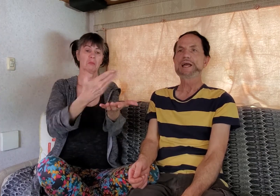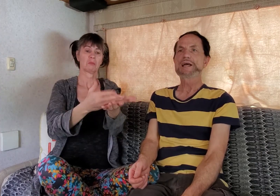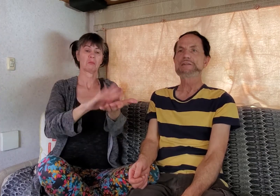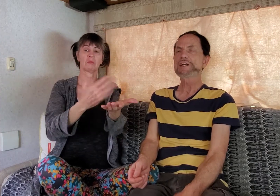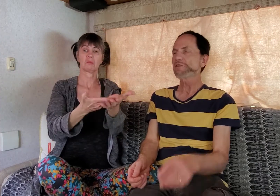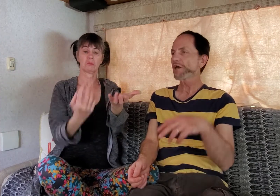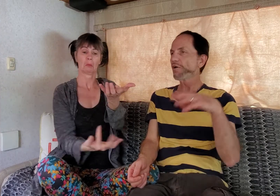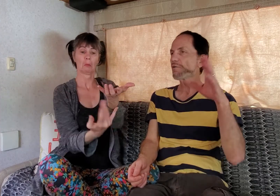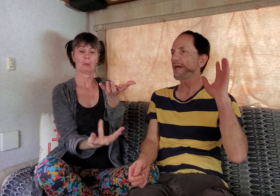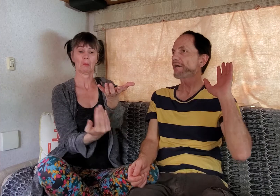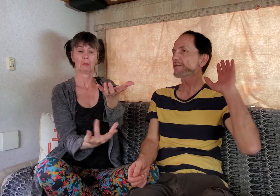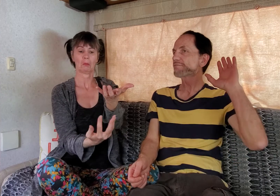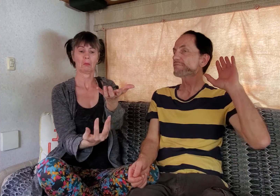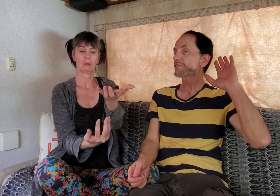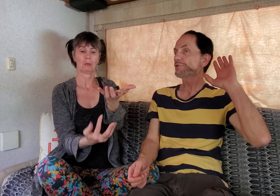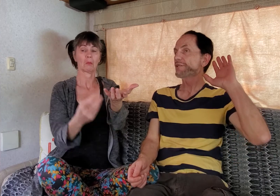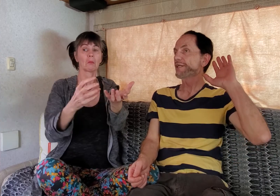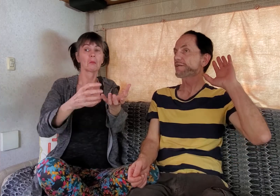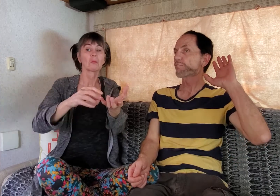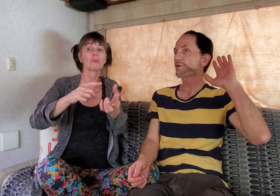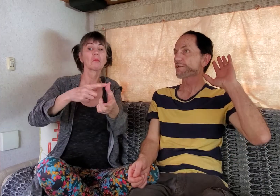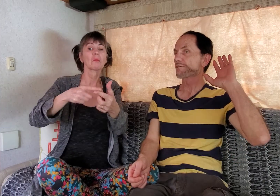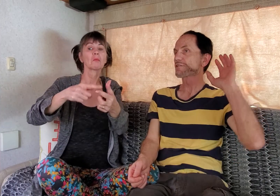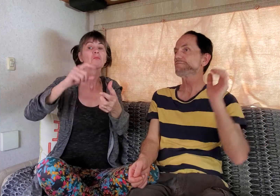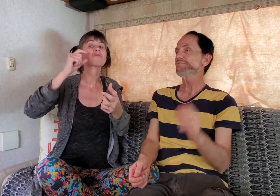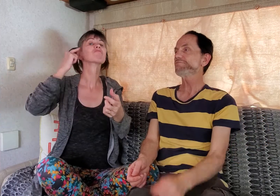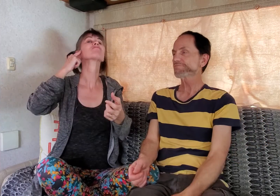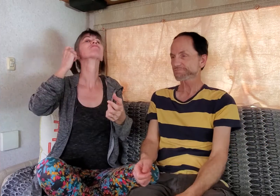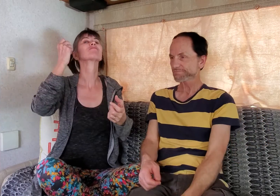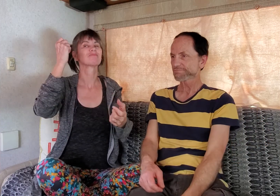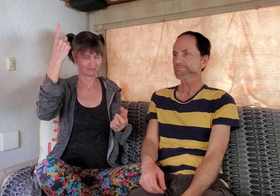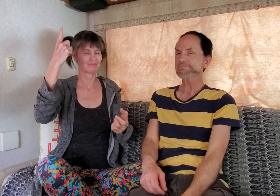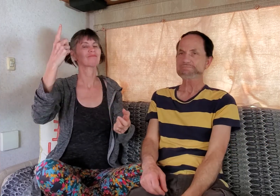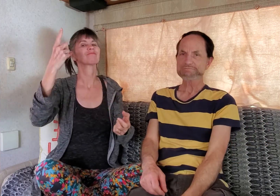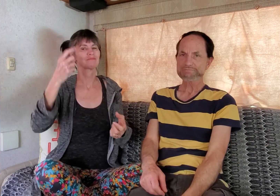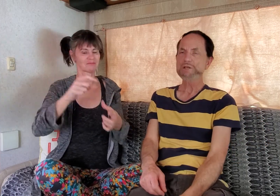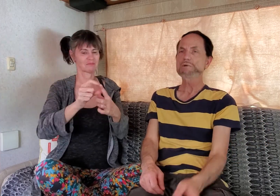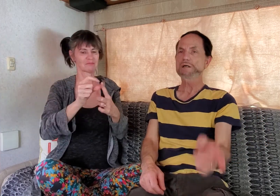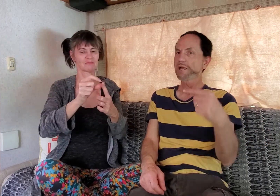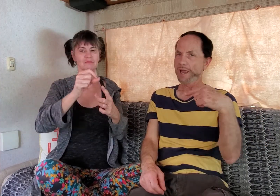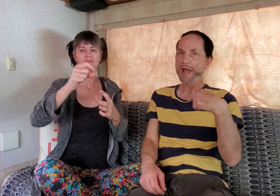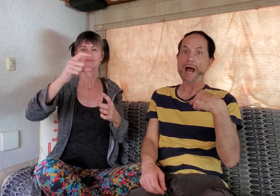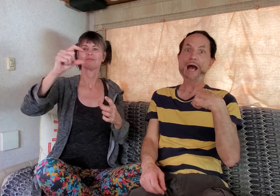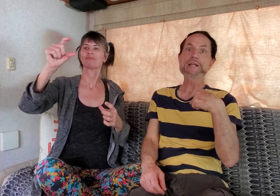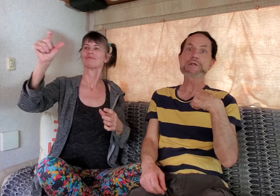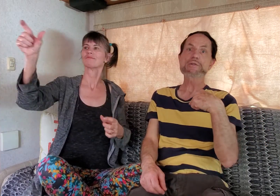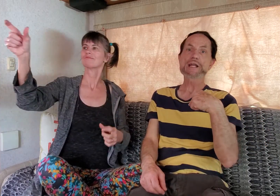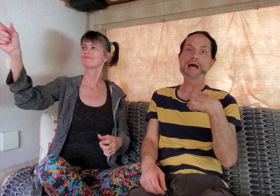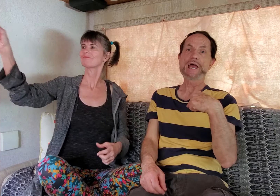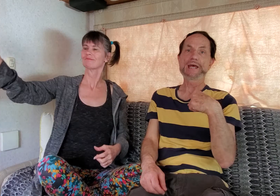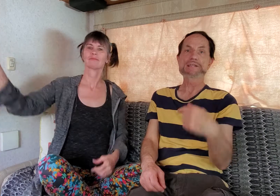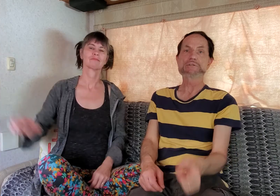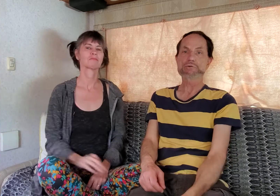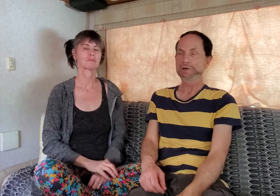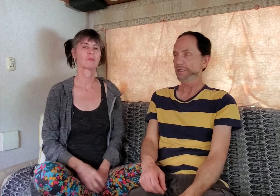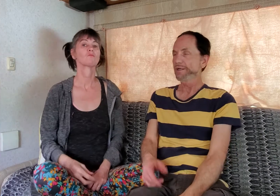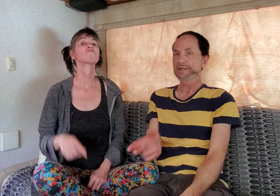And then thaw them out so you could hear the words. Well, I knew that I had to